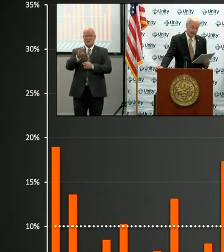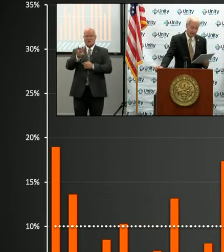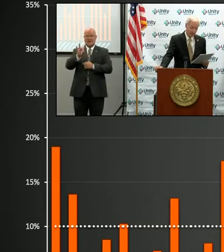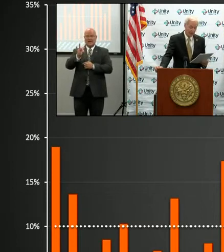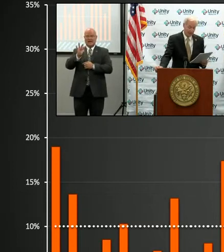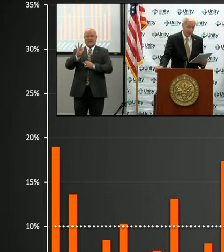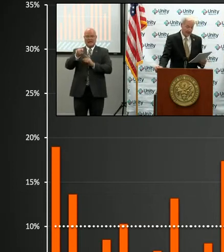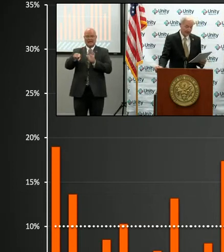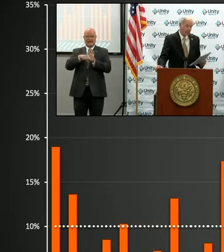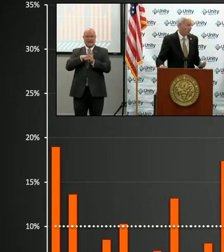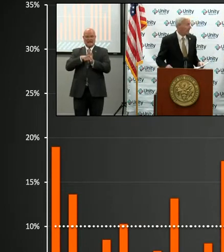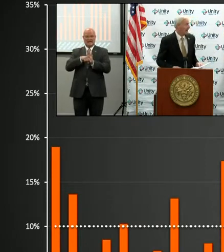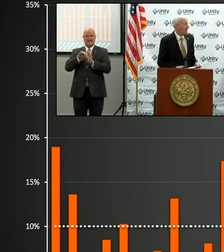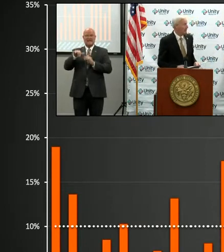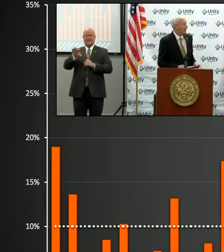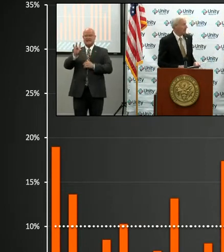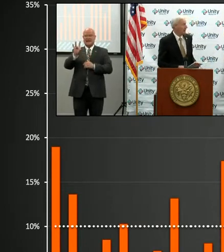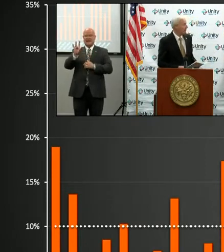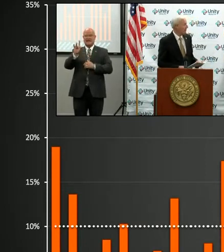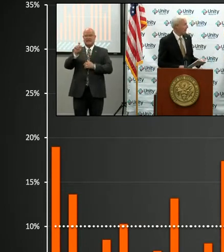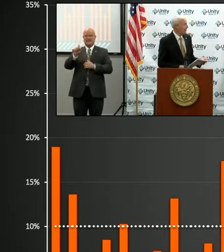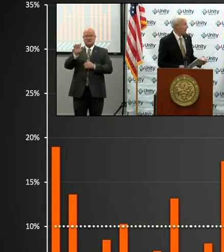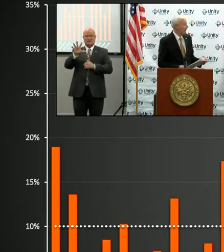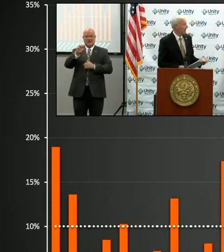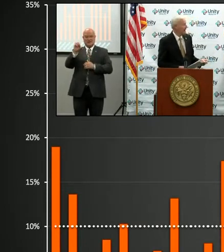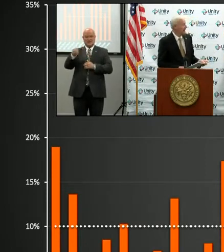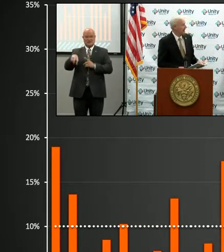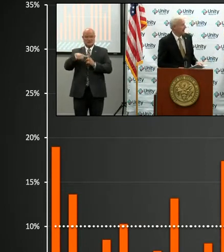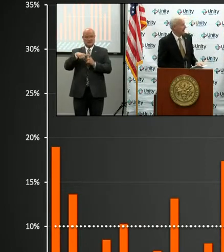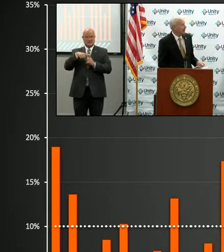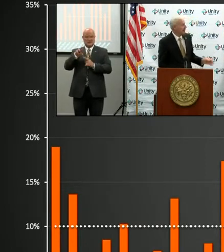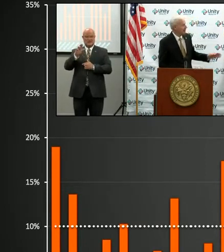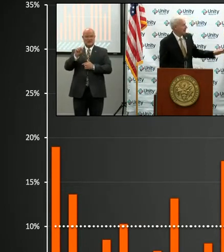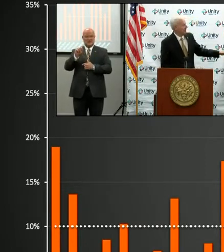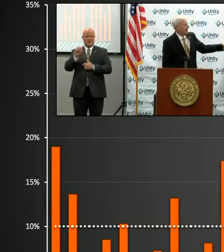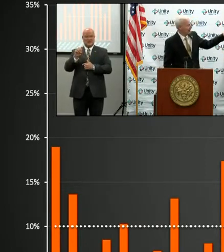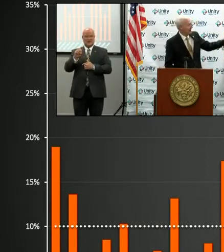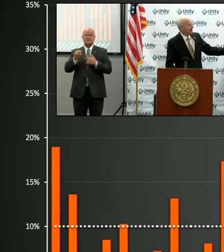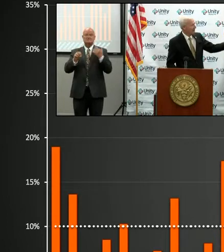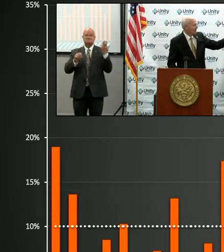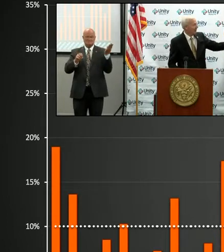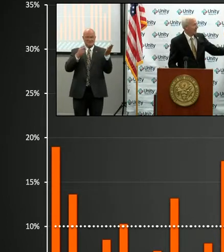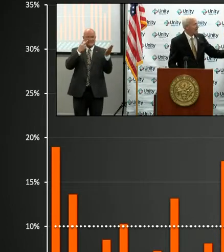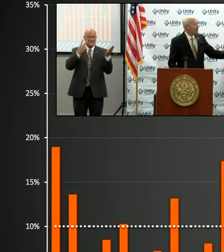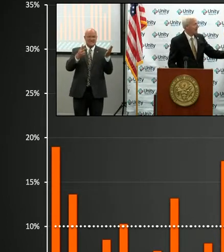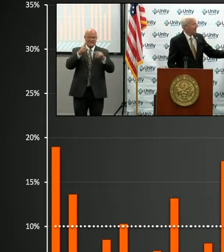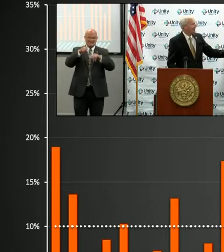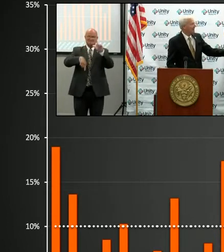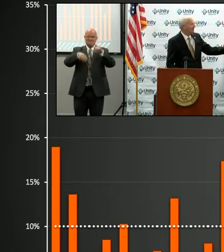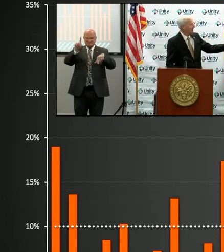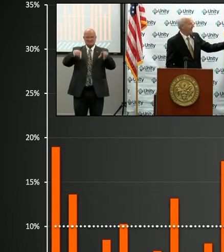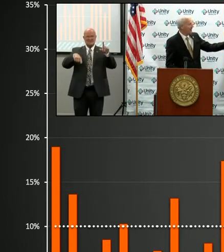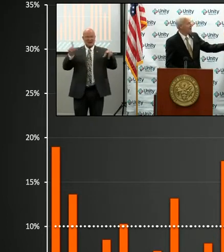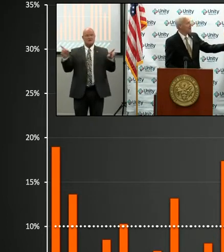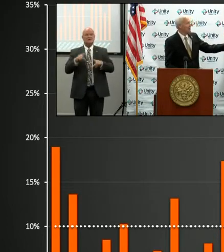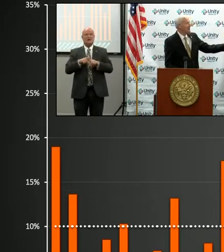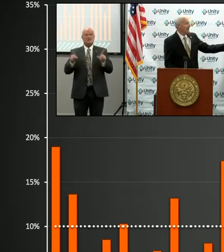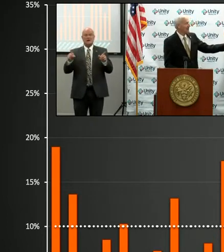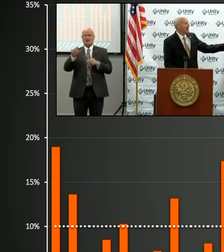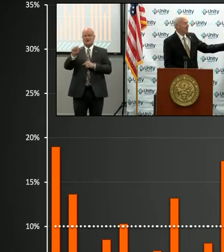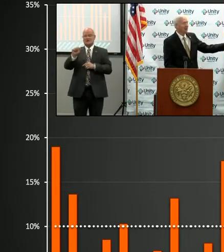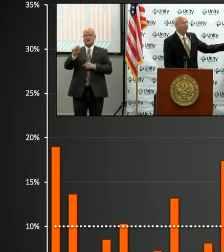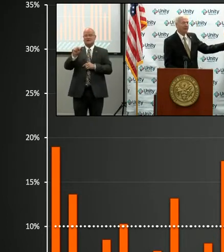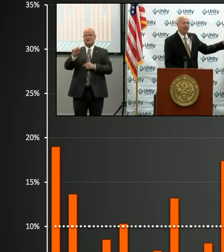489 negative, which is 18.5% positivity rate. And you can see how that varies. But the